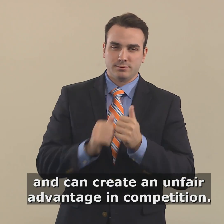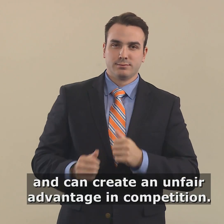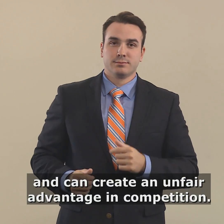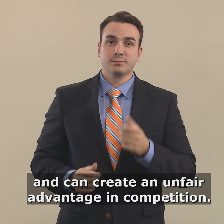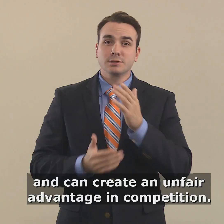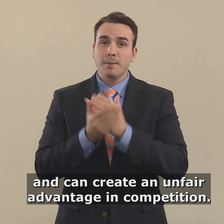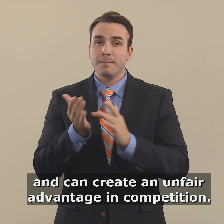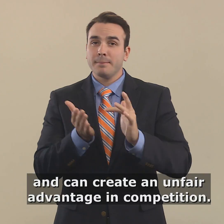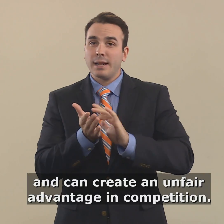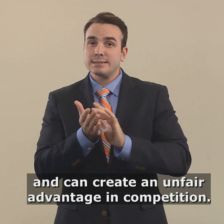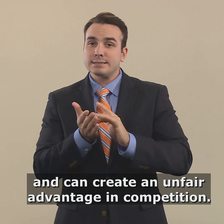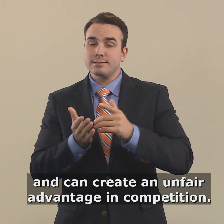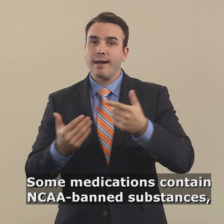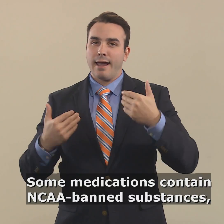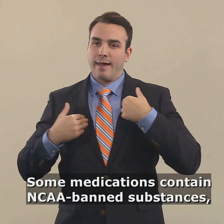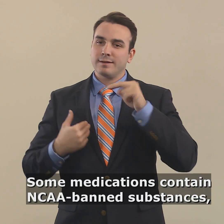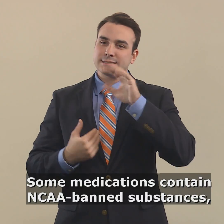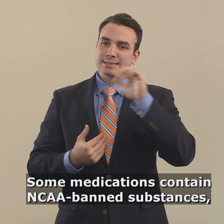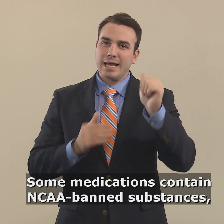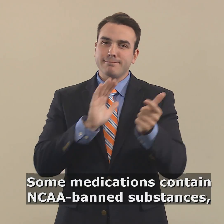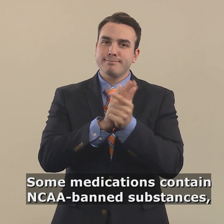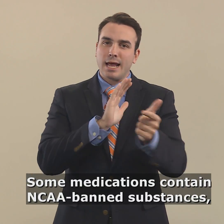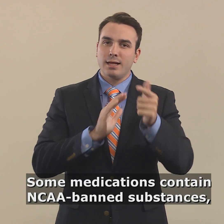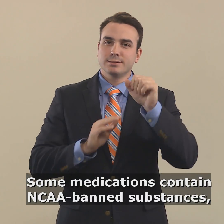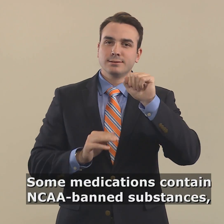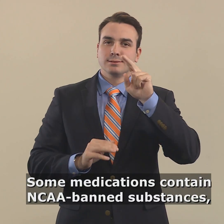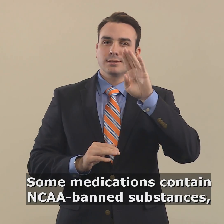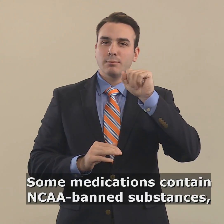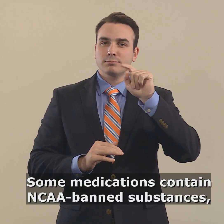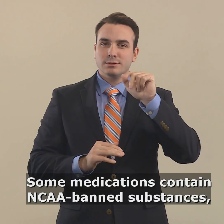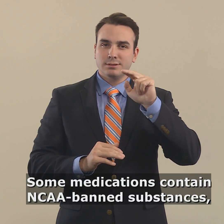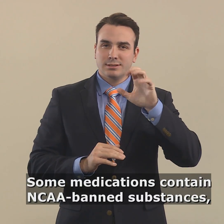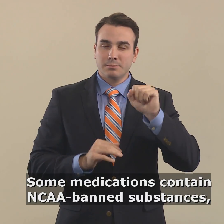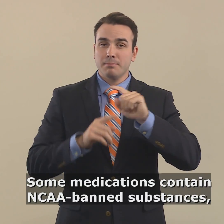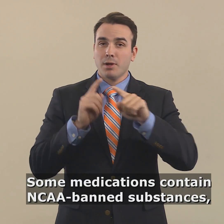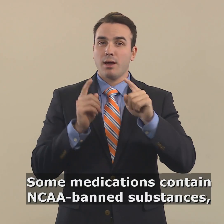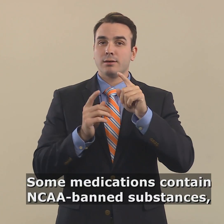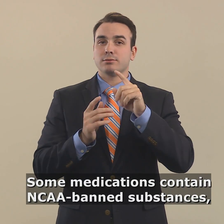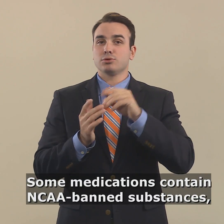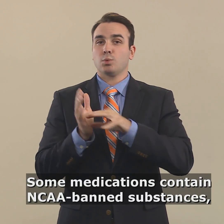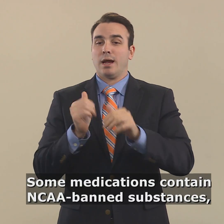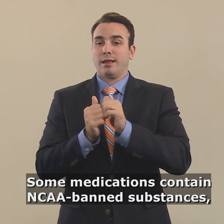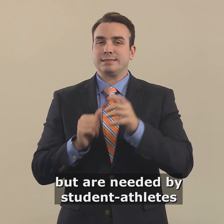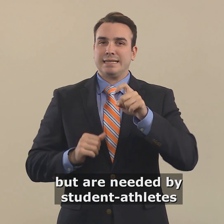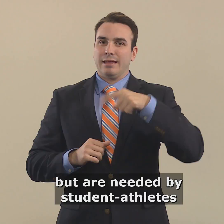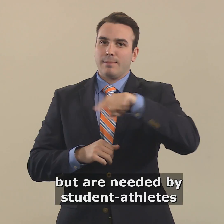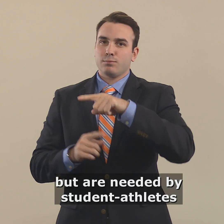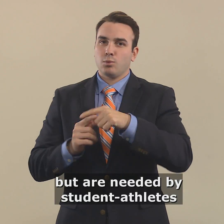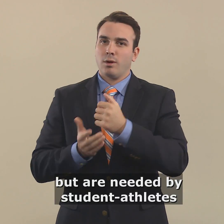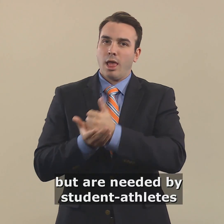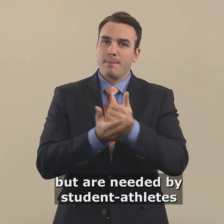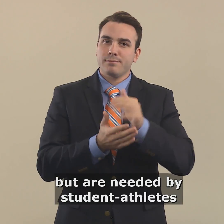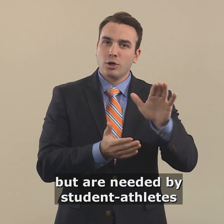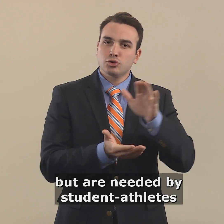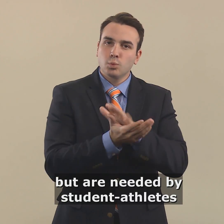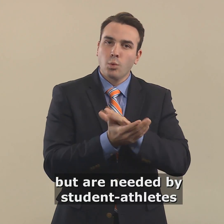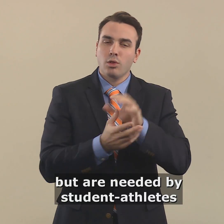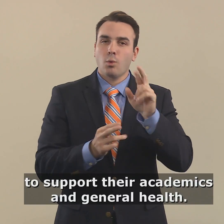competition. Some medications contain NCAA-banned substances but are needed by student athletes to support